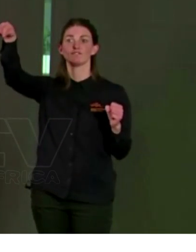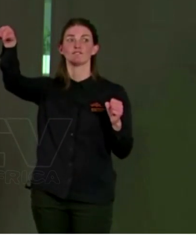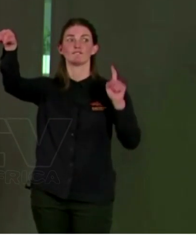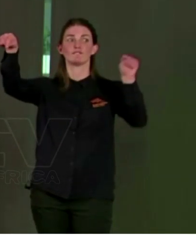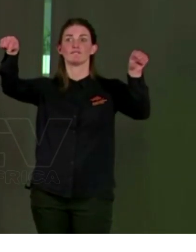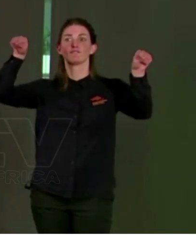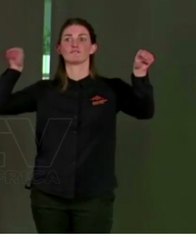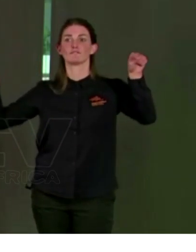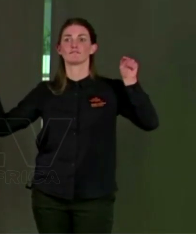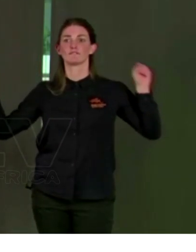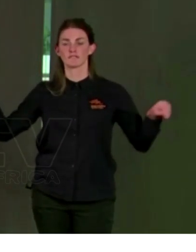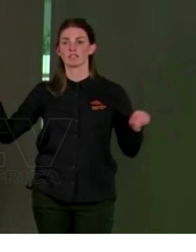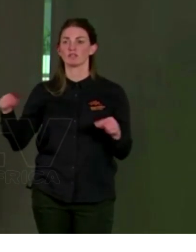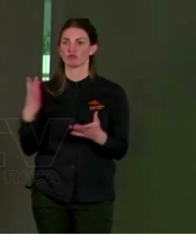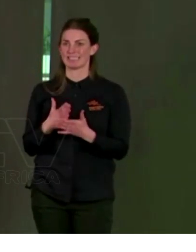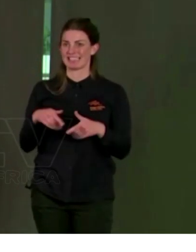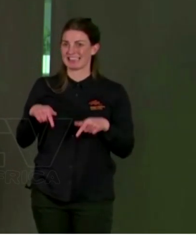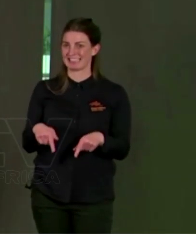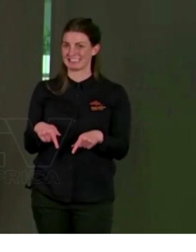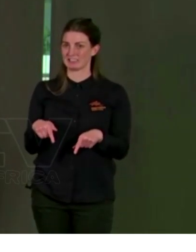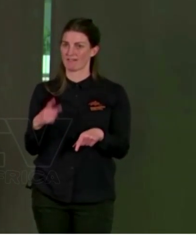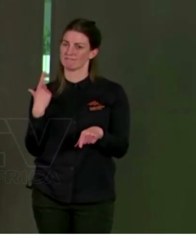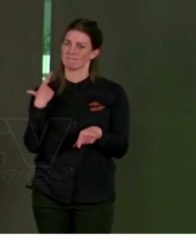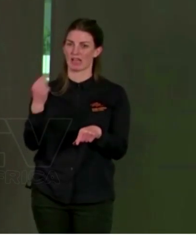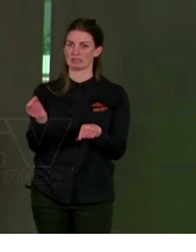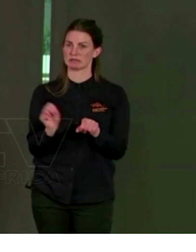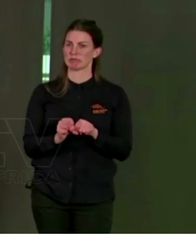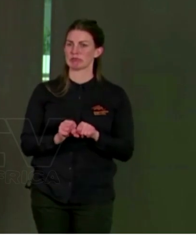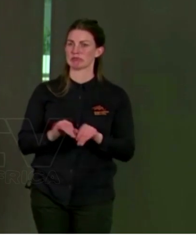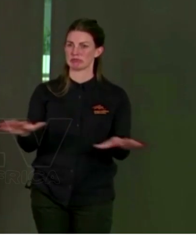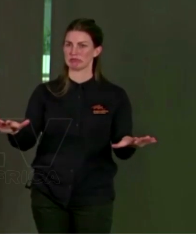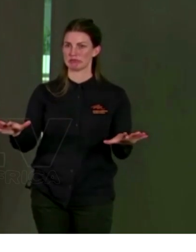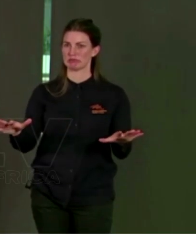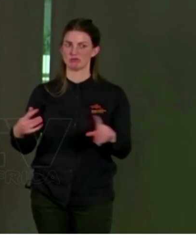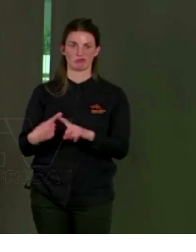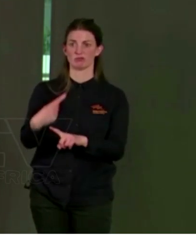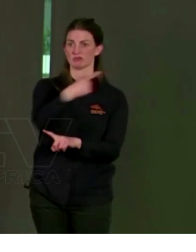It's one of the most it's certainly the fastest moving outbreak I think we've seen anywhere in Australia